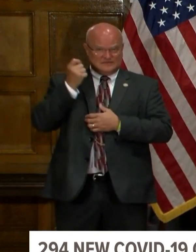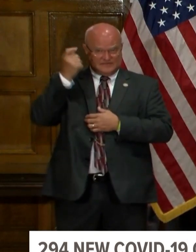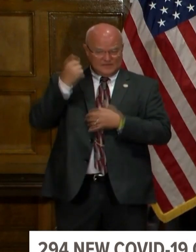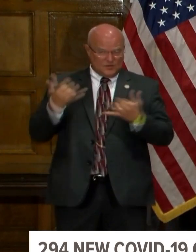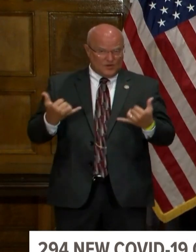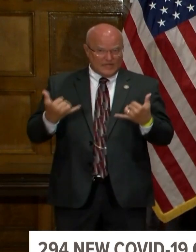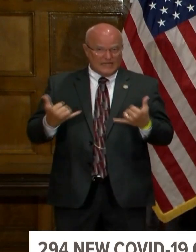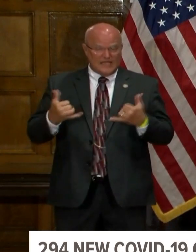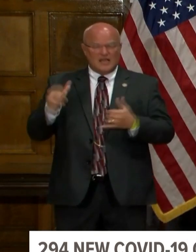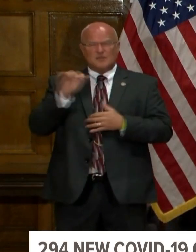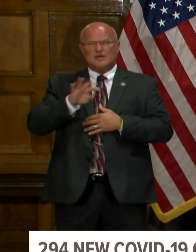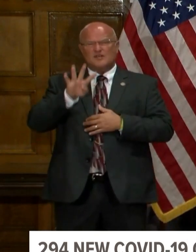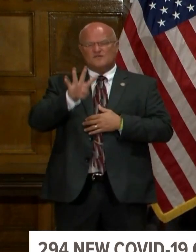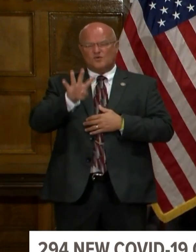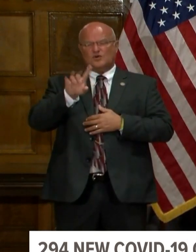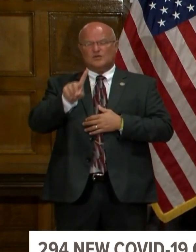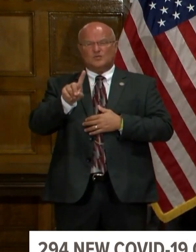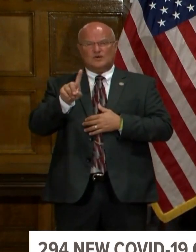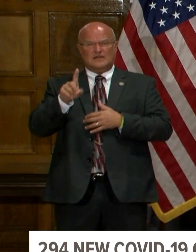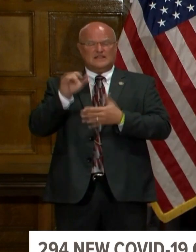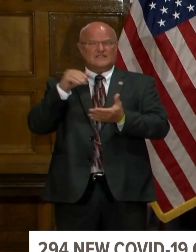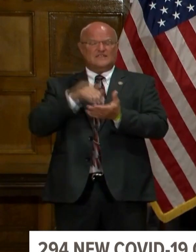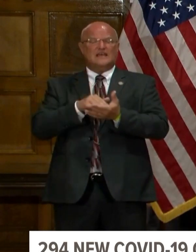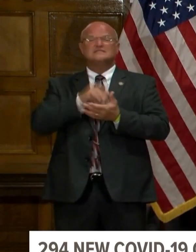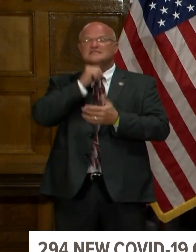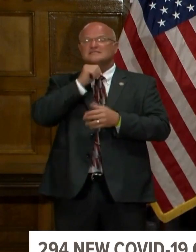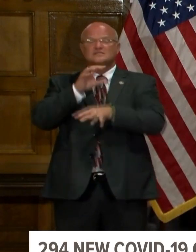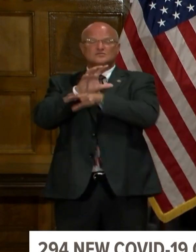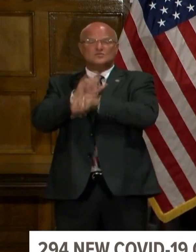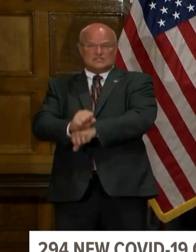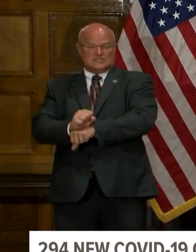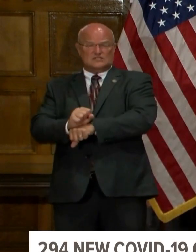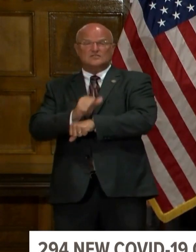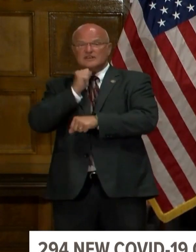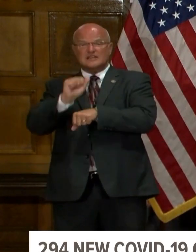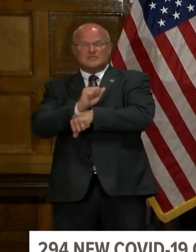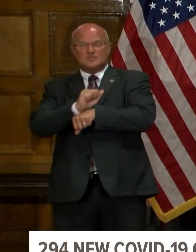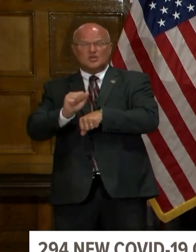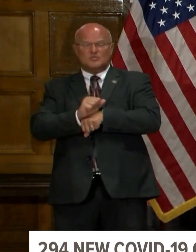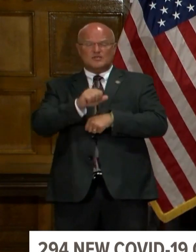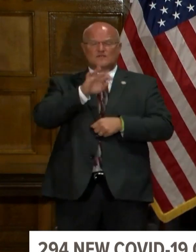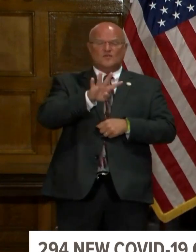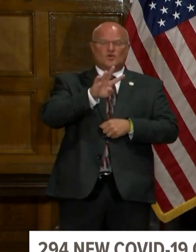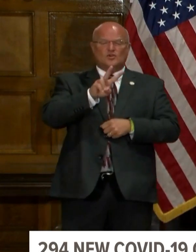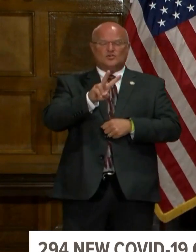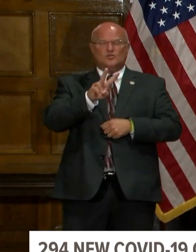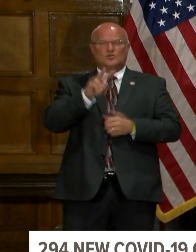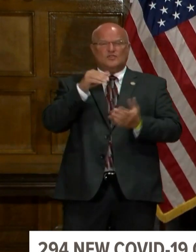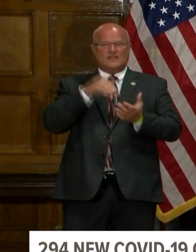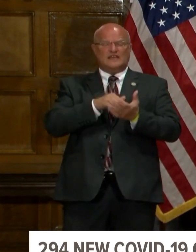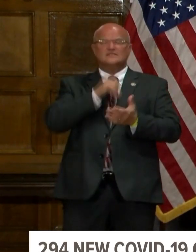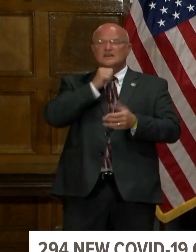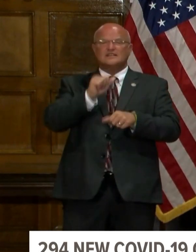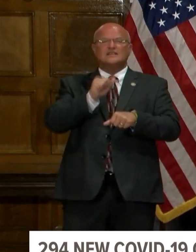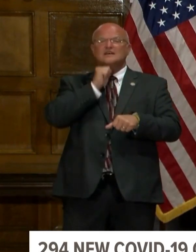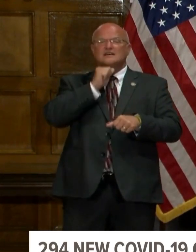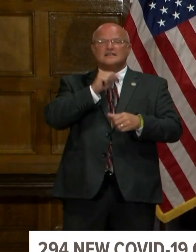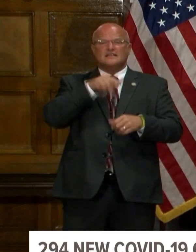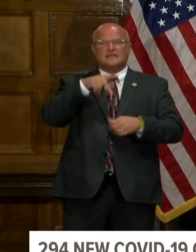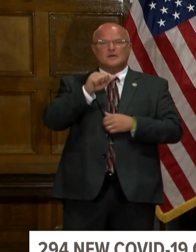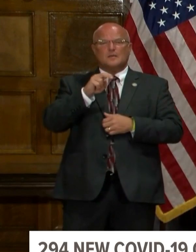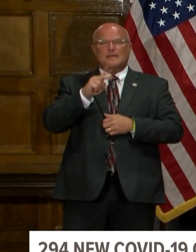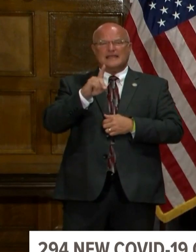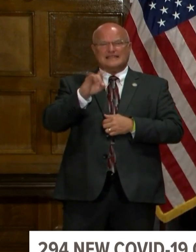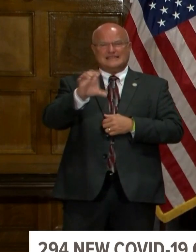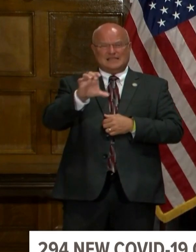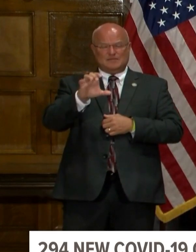benefits, about 41,000 on traditional unemployment assistance, and another 42,000 on the pandemic unemployment assistance. So we